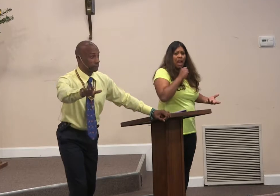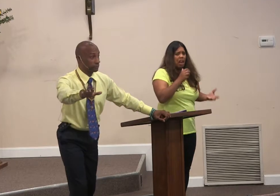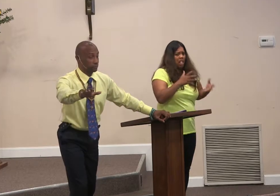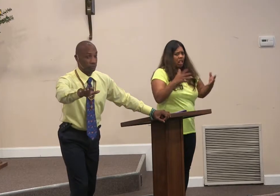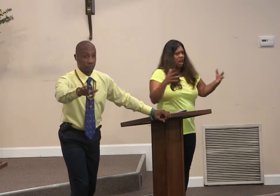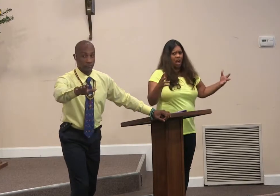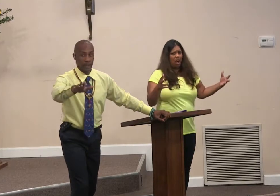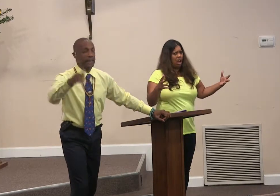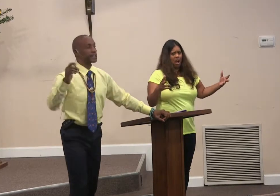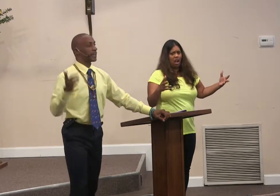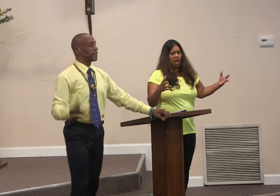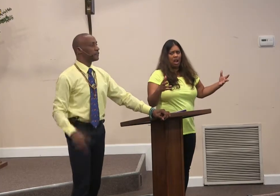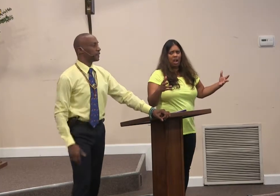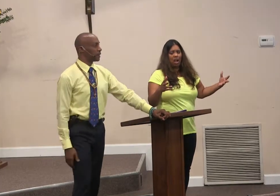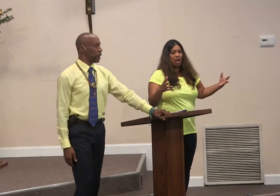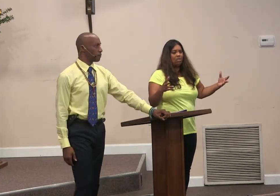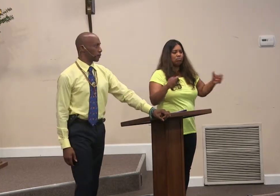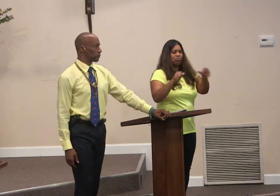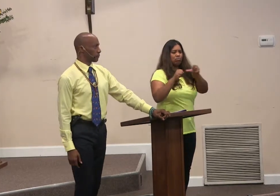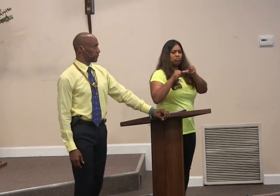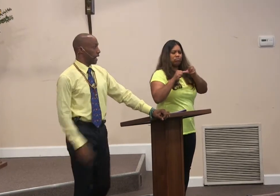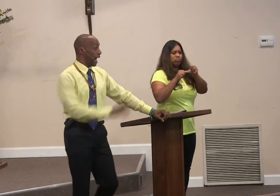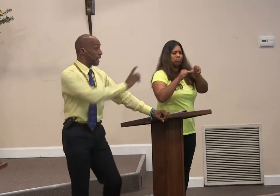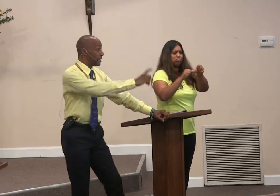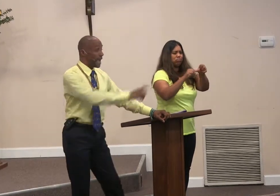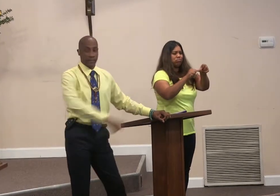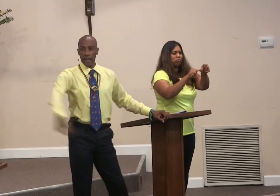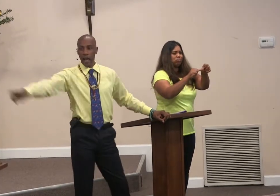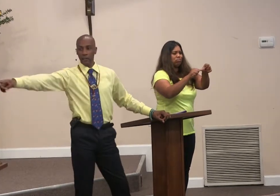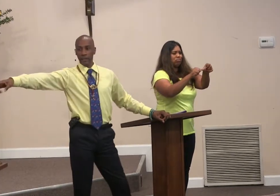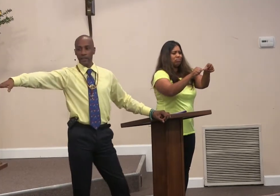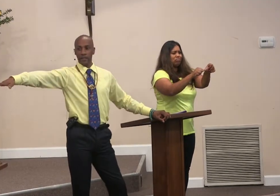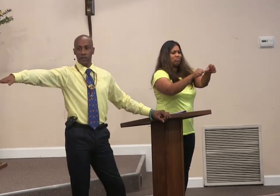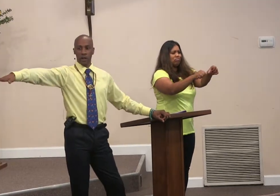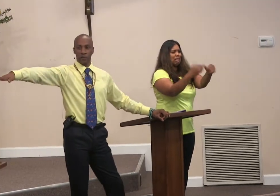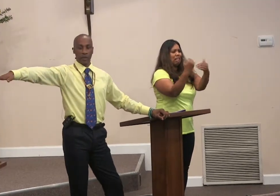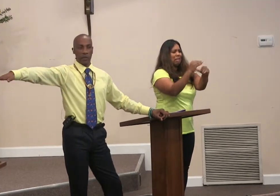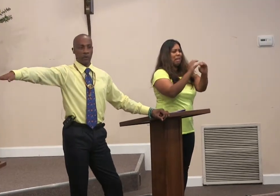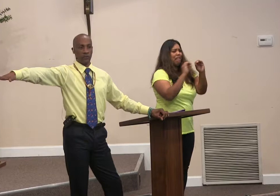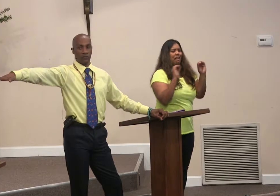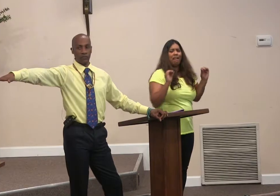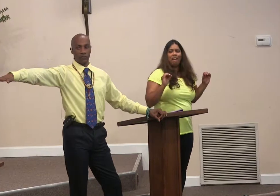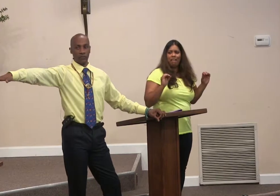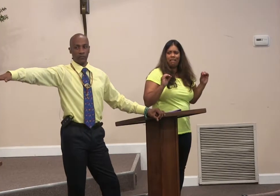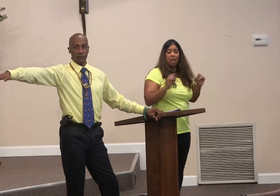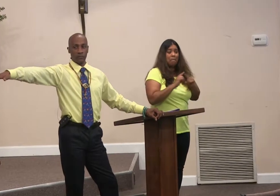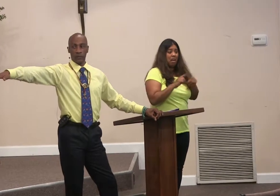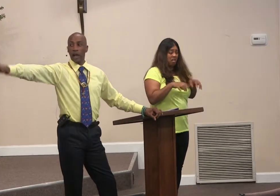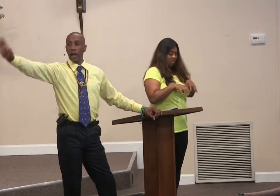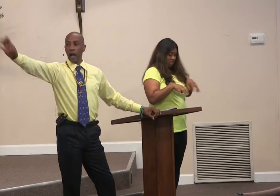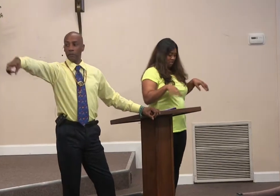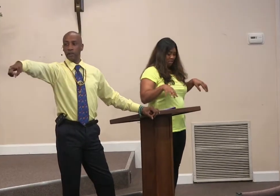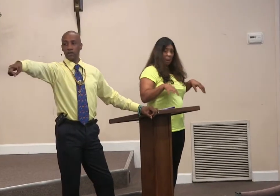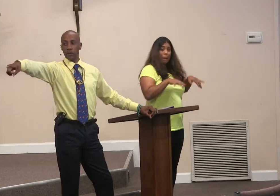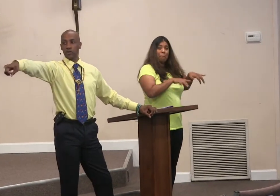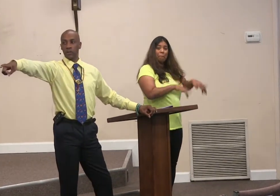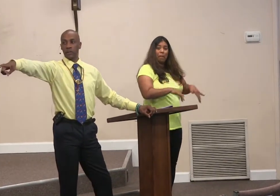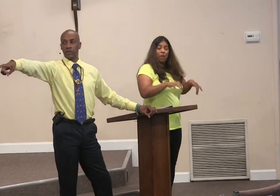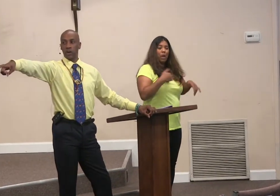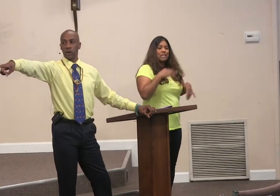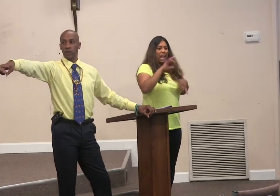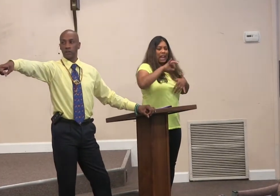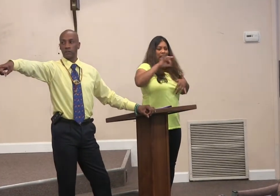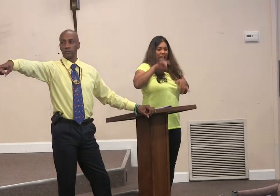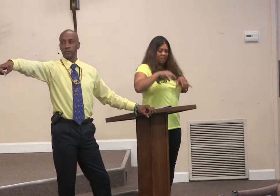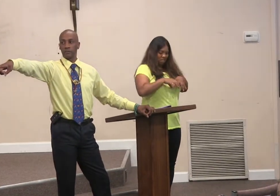It's not a lot. It's an infinite number. And yet, how many keys are on the piano? How many strings are on